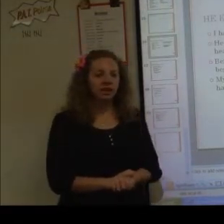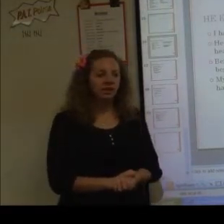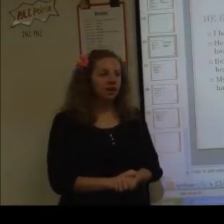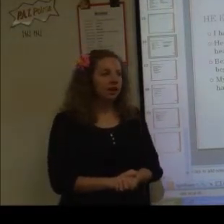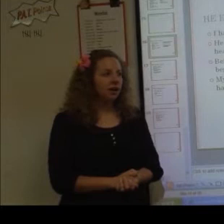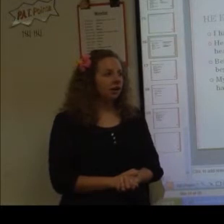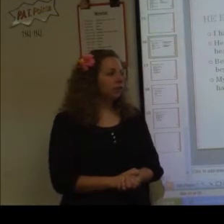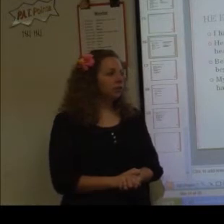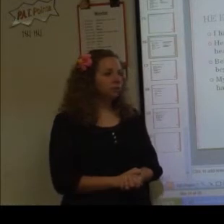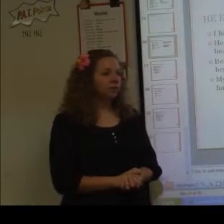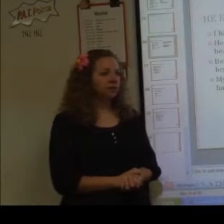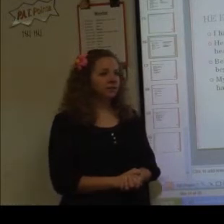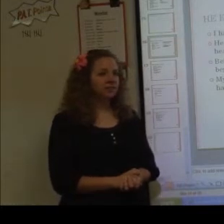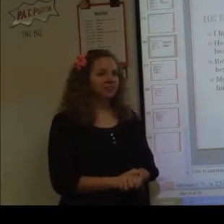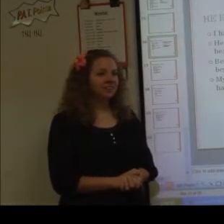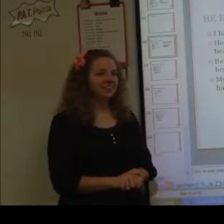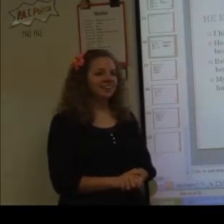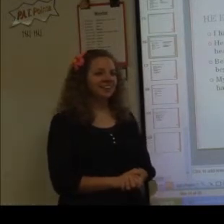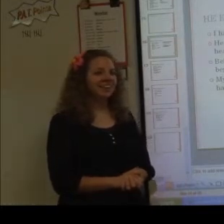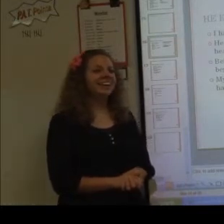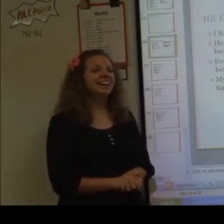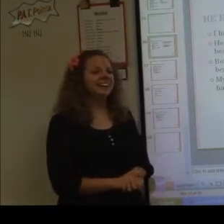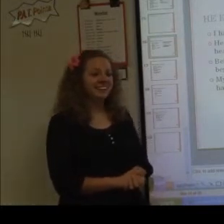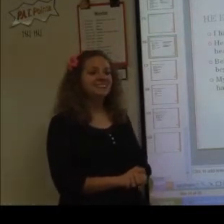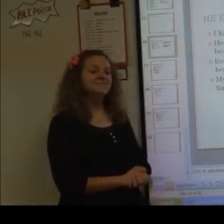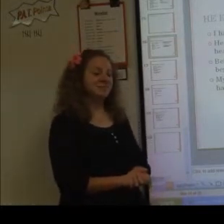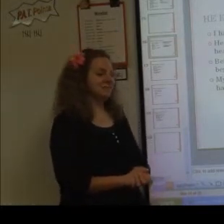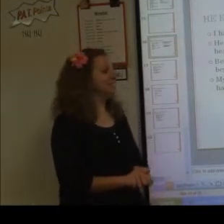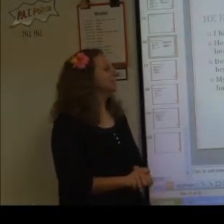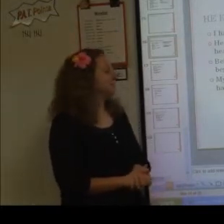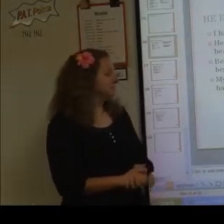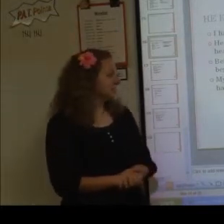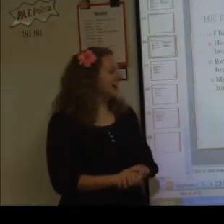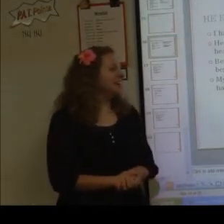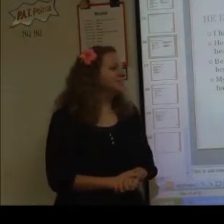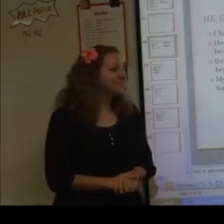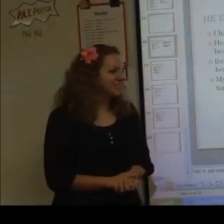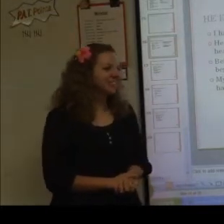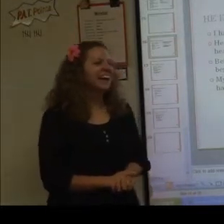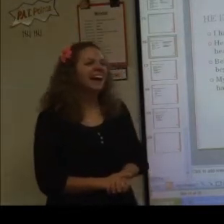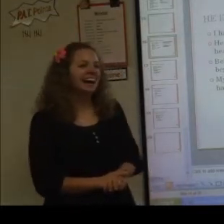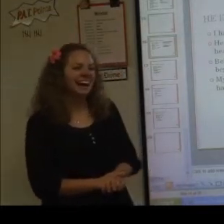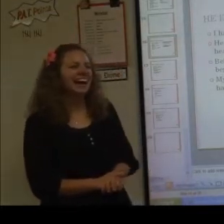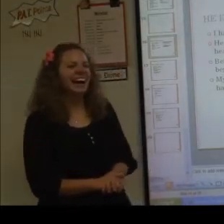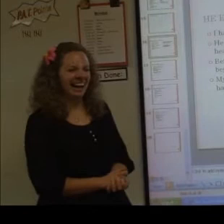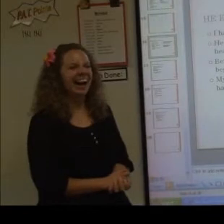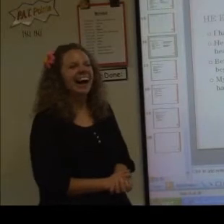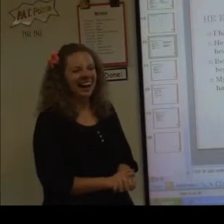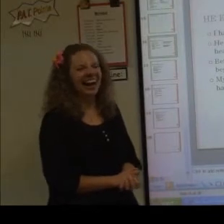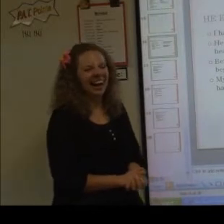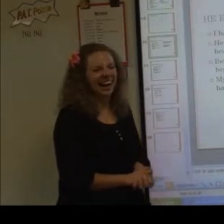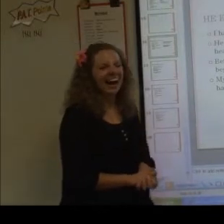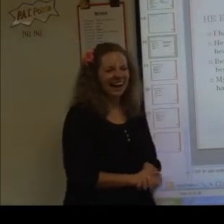say I would say a baby in his arms. I don't know. Baby in his arms, the okay. whole world in his arms. Everybody asked